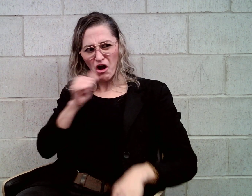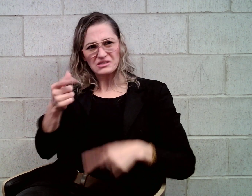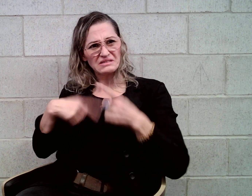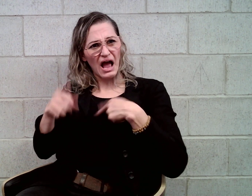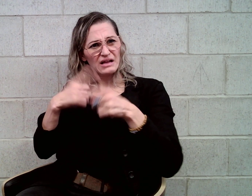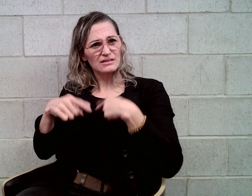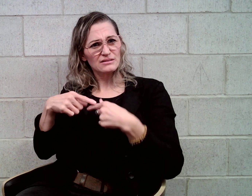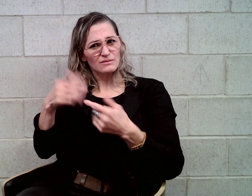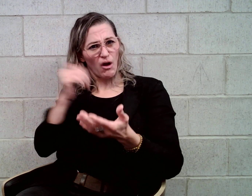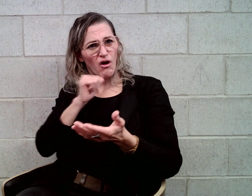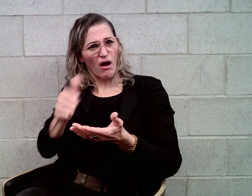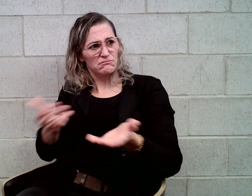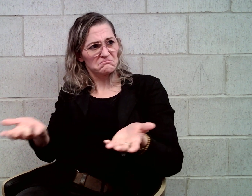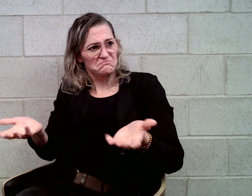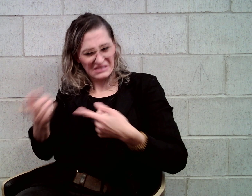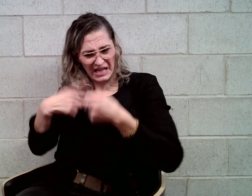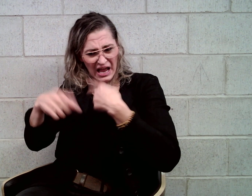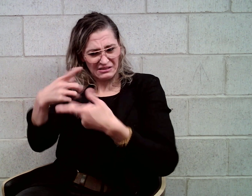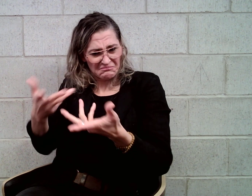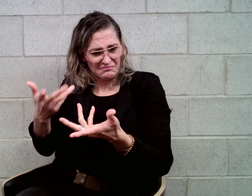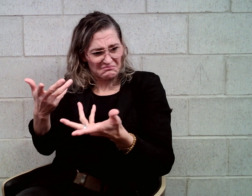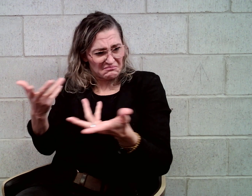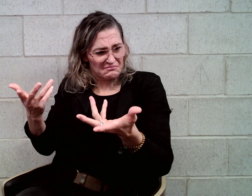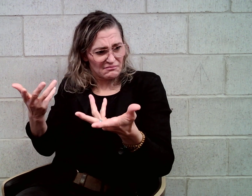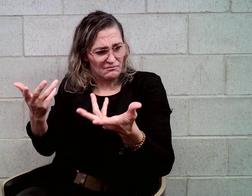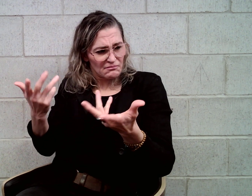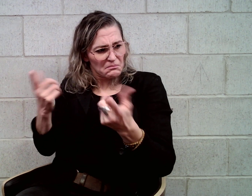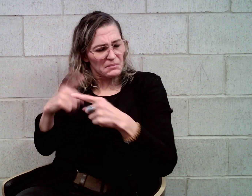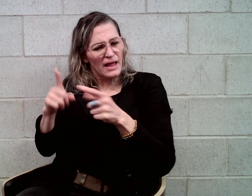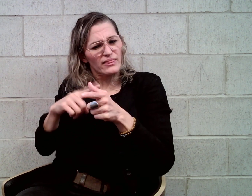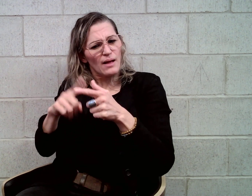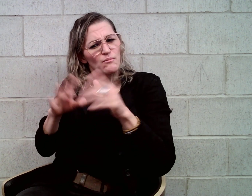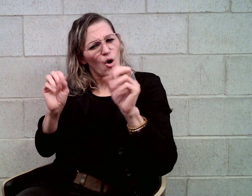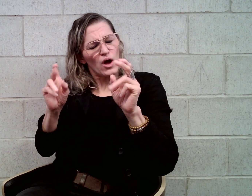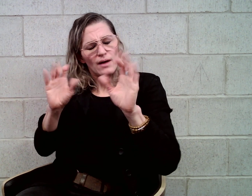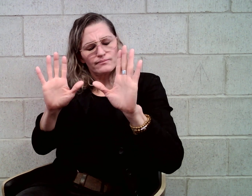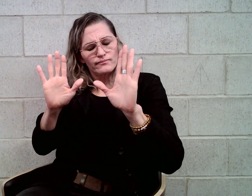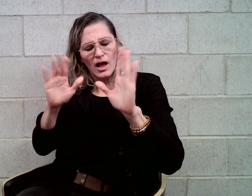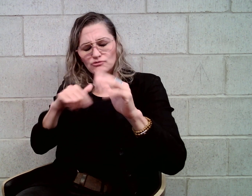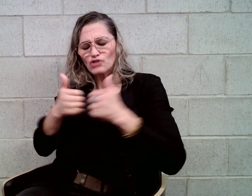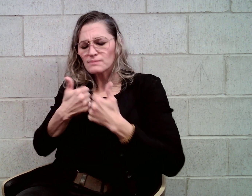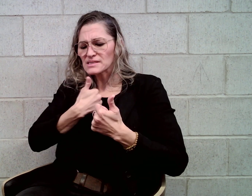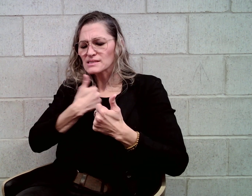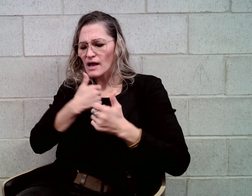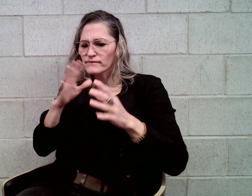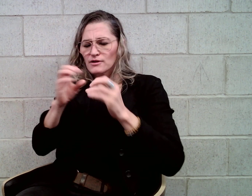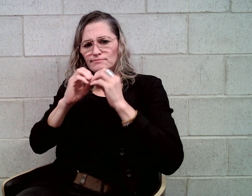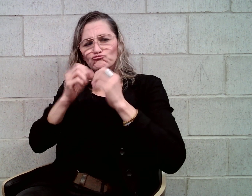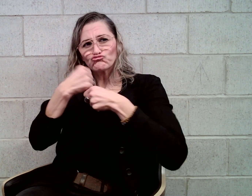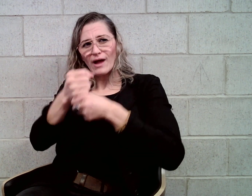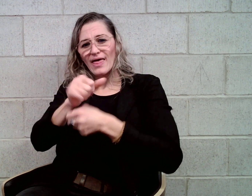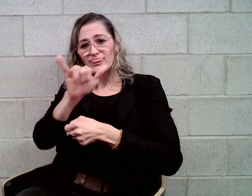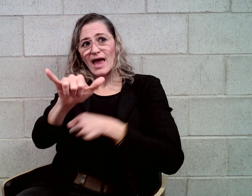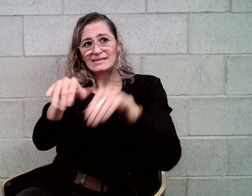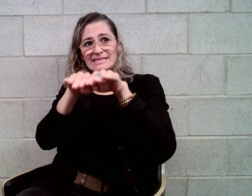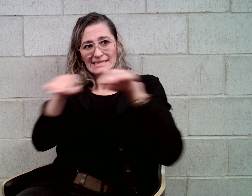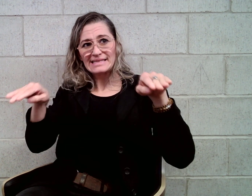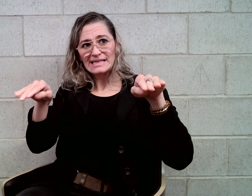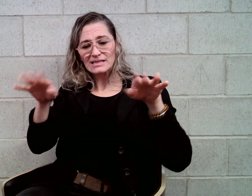thought, he asked me to do something that wasn't in sign. And I'm like, why would I not sign it?